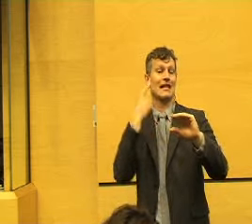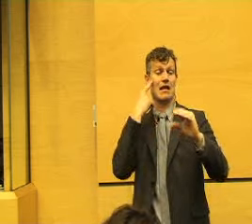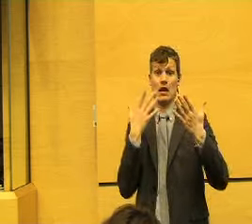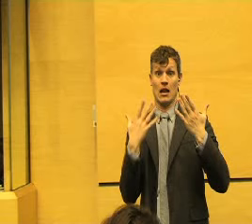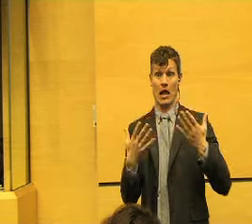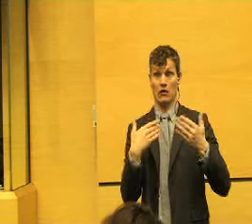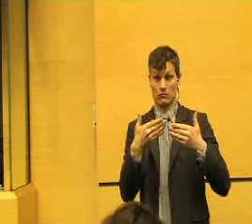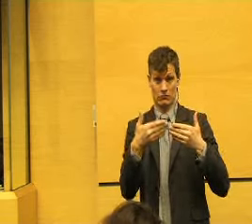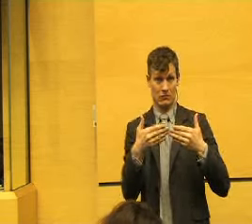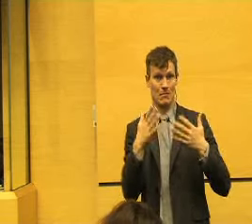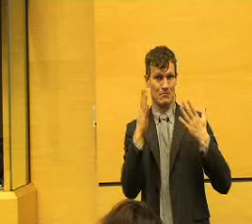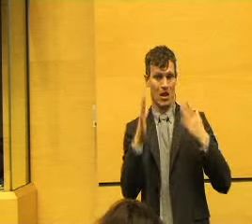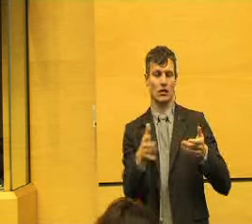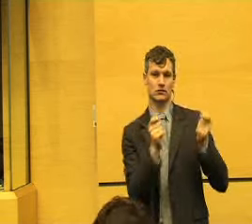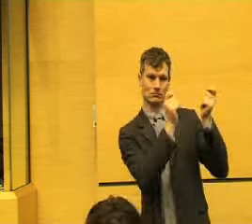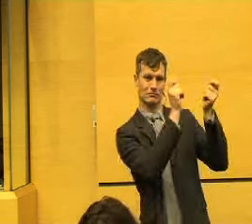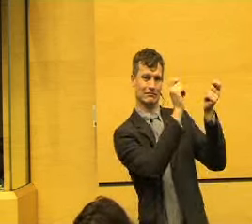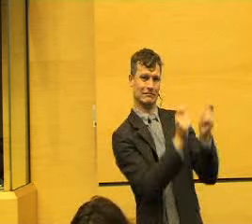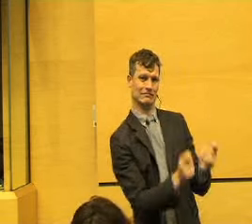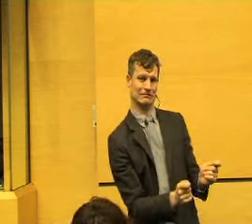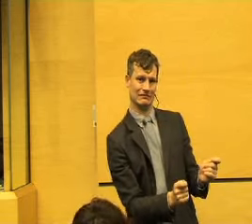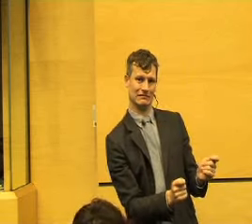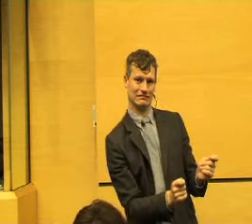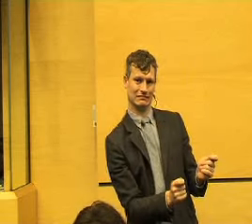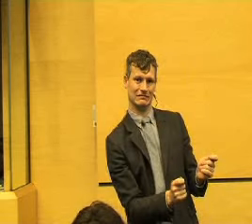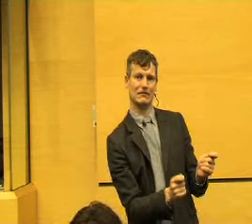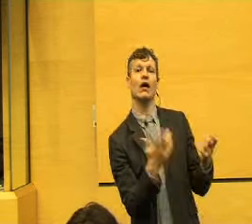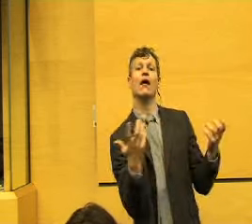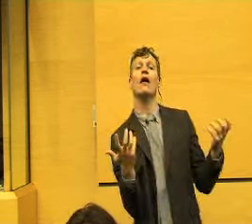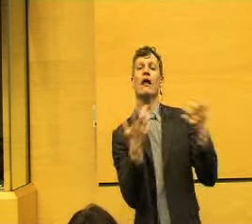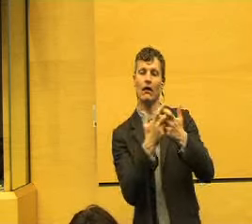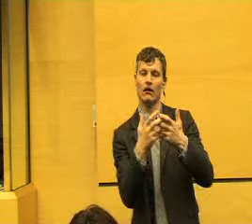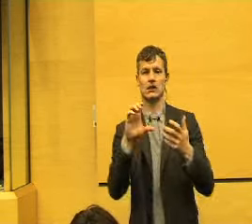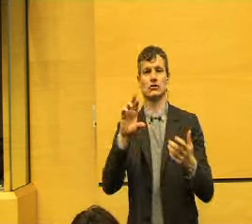the CRPD, including this one.